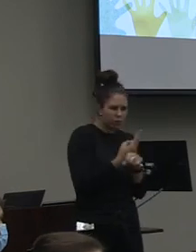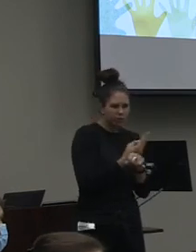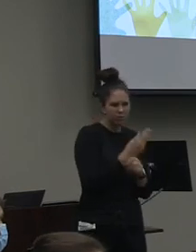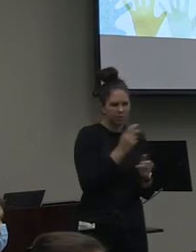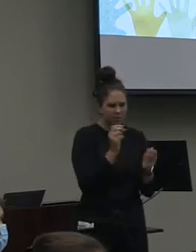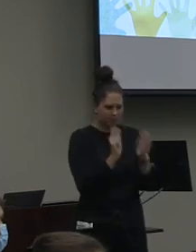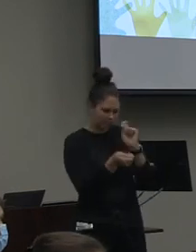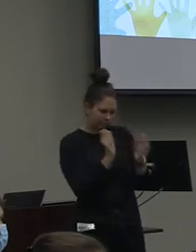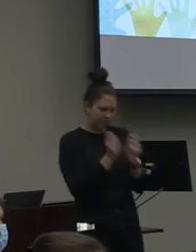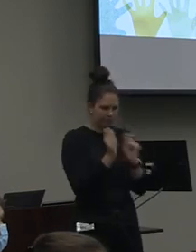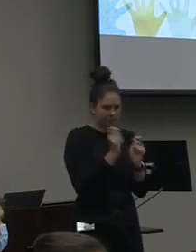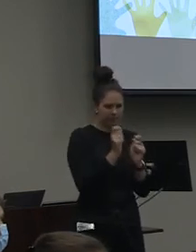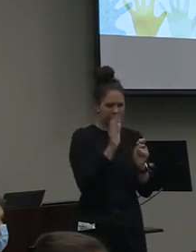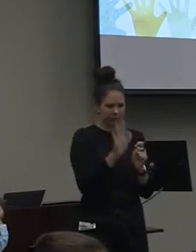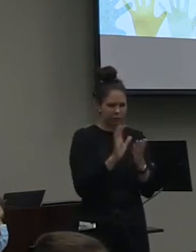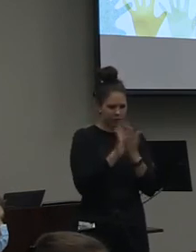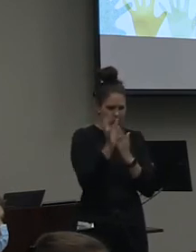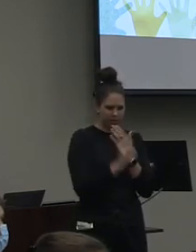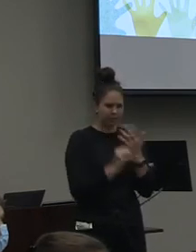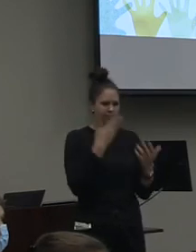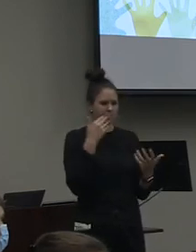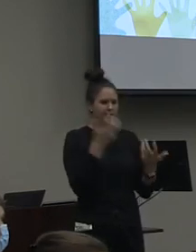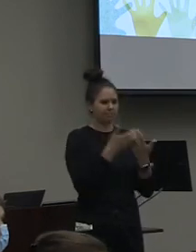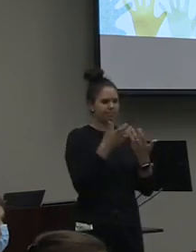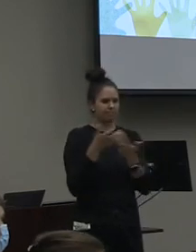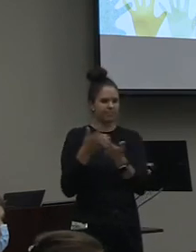to best meet the needs of every student. That's